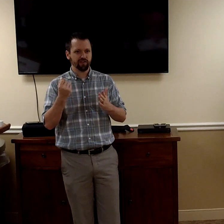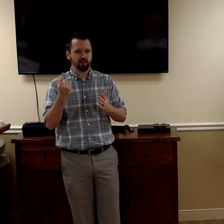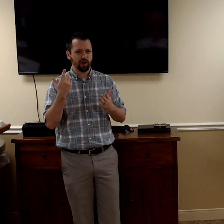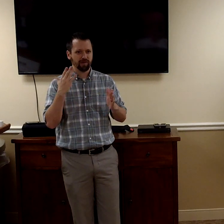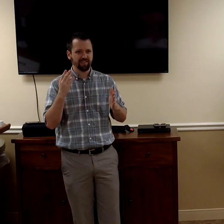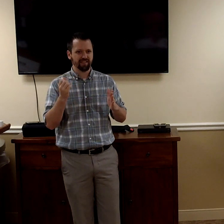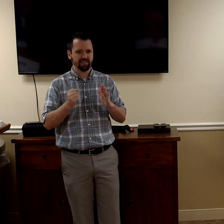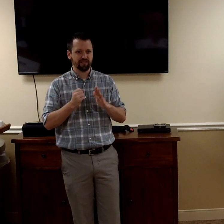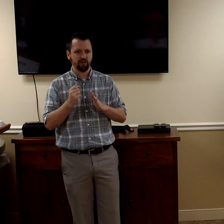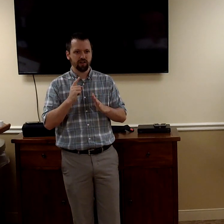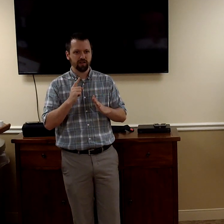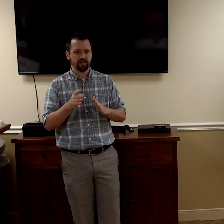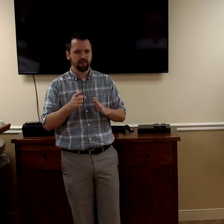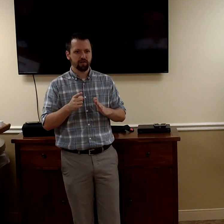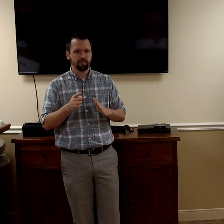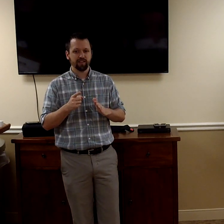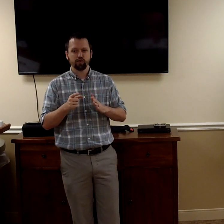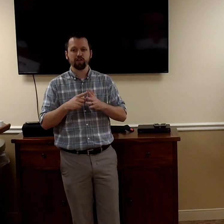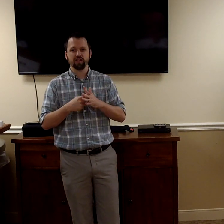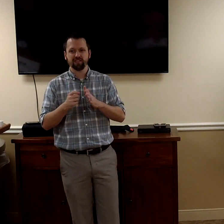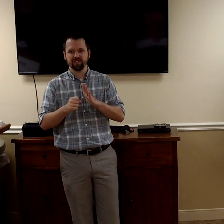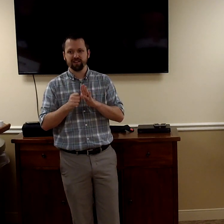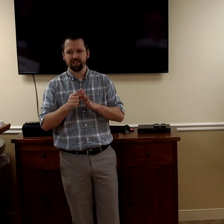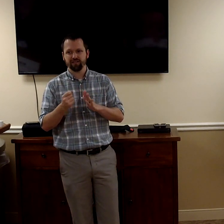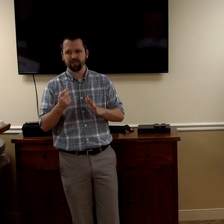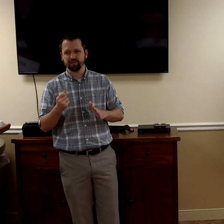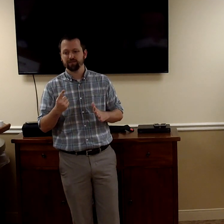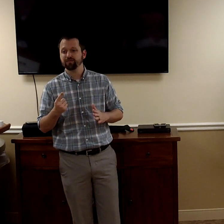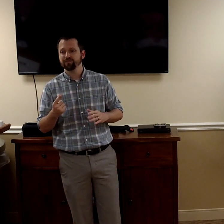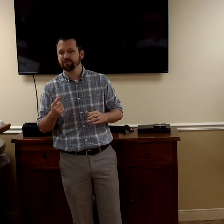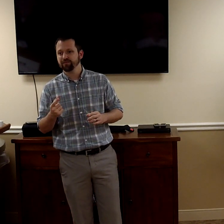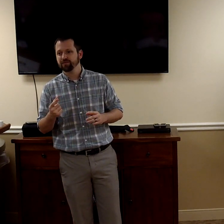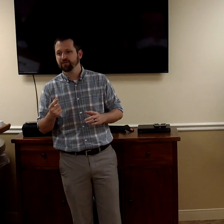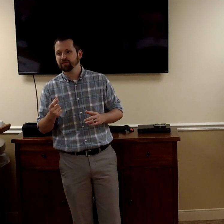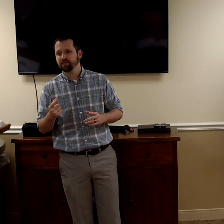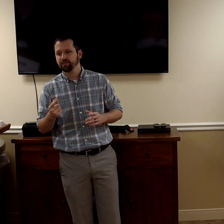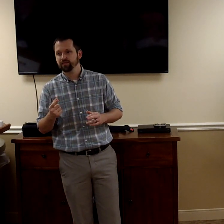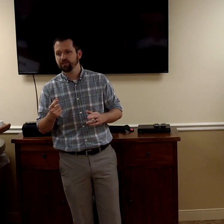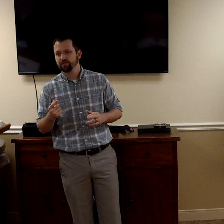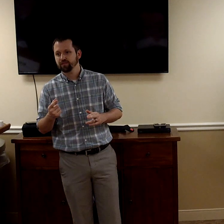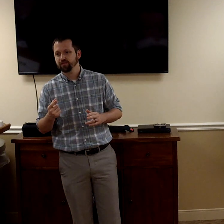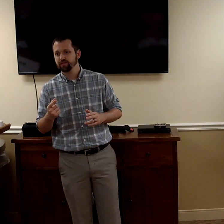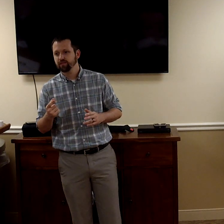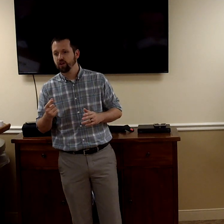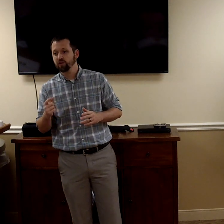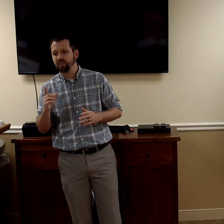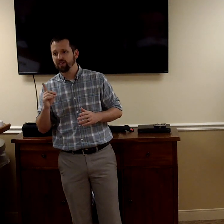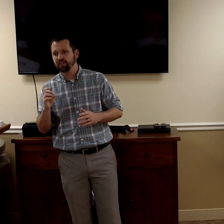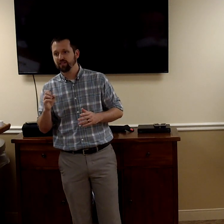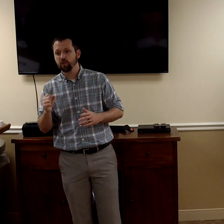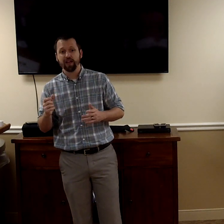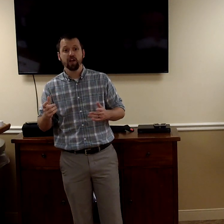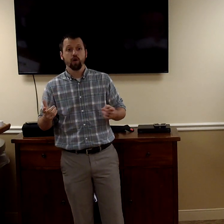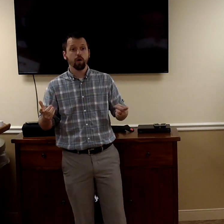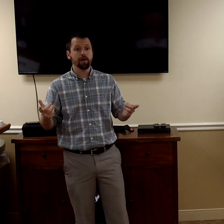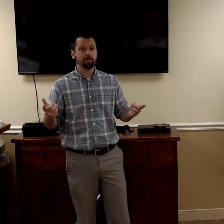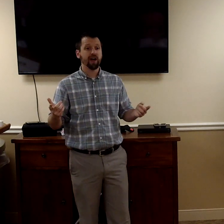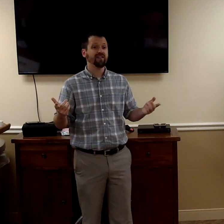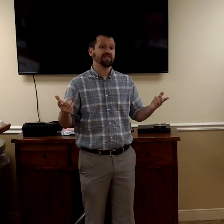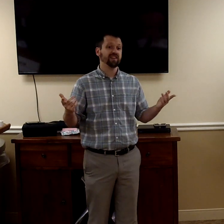know how many seasons there Oh, are. I don't know. But it No, starts I'm on on the season next 11. night. It comes on the very next night. Oh, does it? Yeah, Okay. live Well, show maybe, come I on haven't next seen them night.